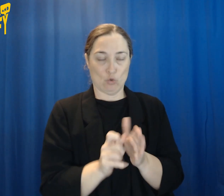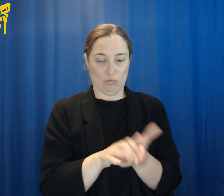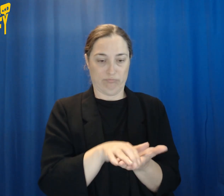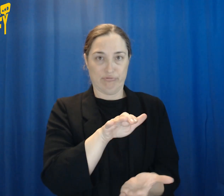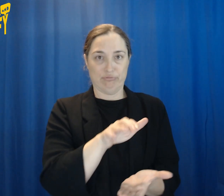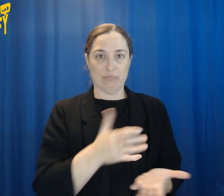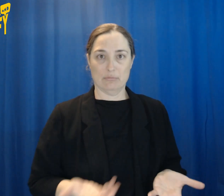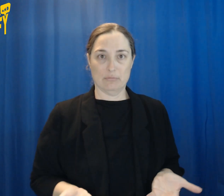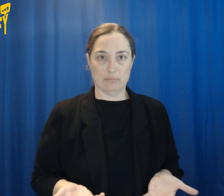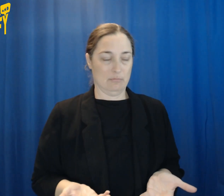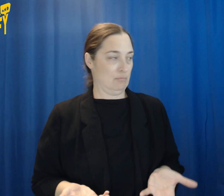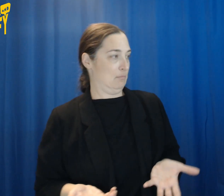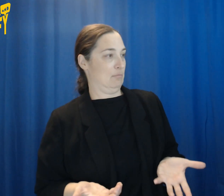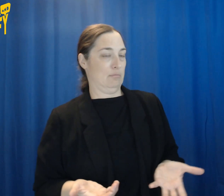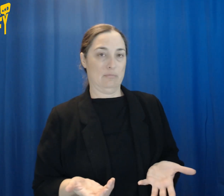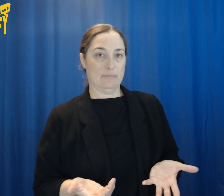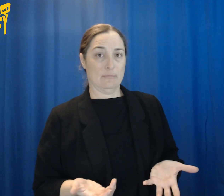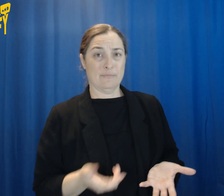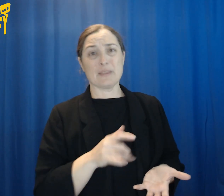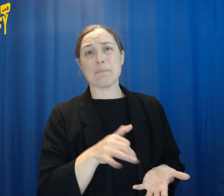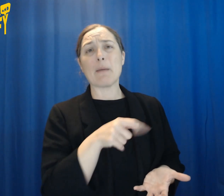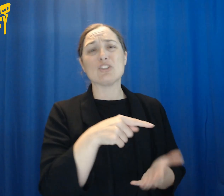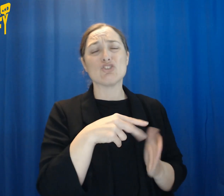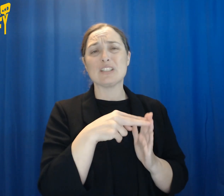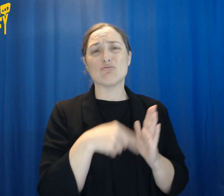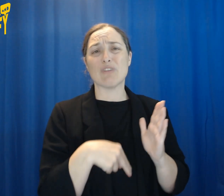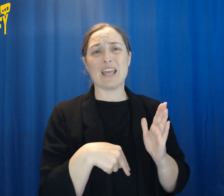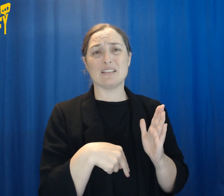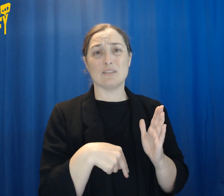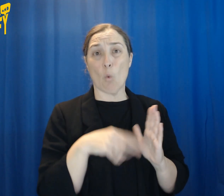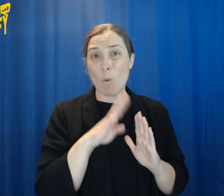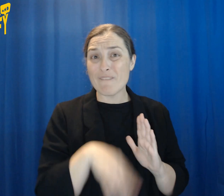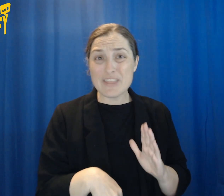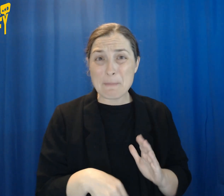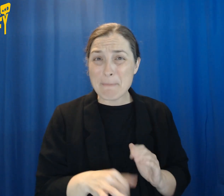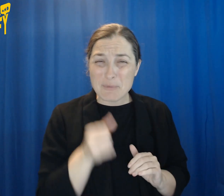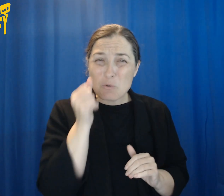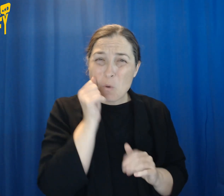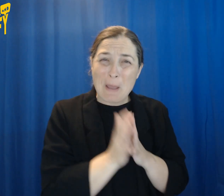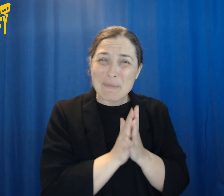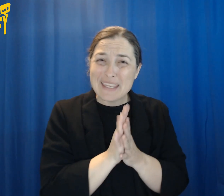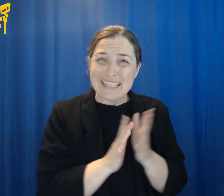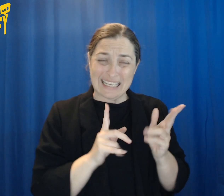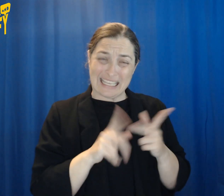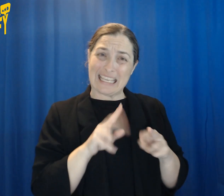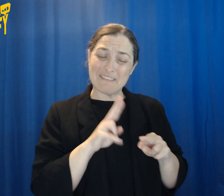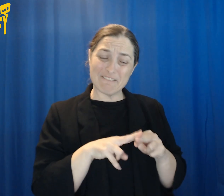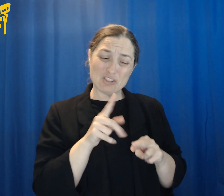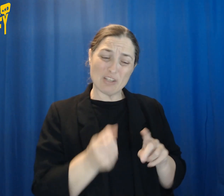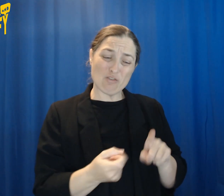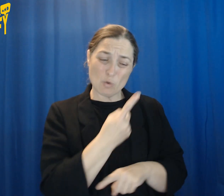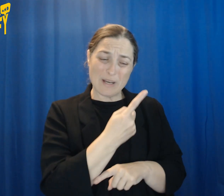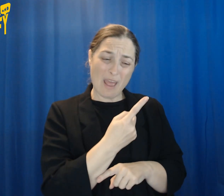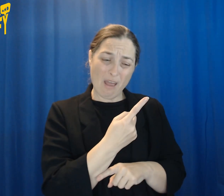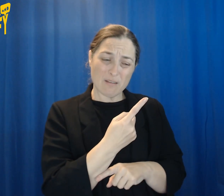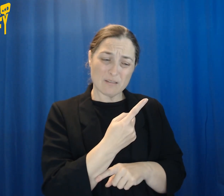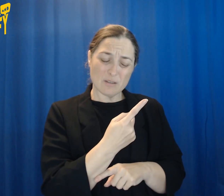fact is that she probably read a few pages of all of them. Do you know what I mean? Yeah. It's a reminder to take